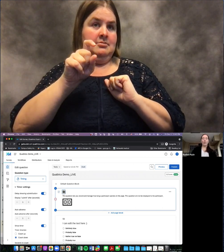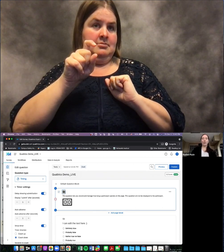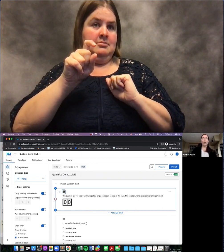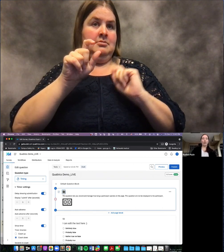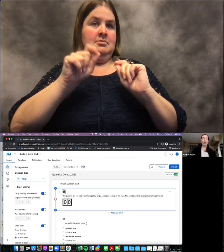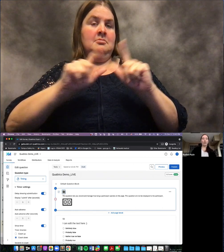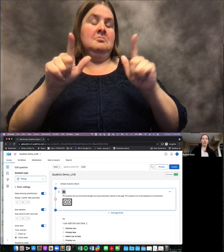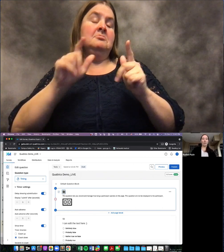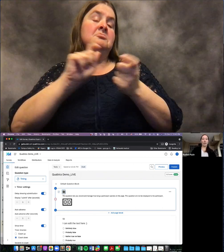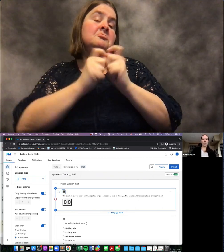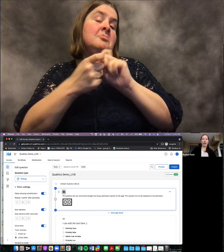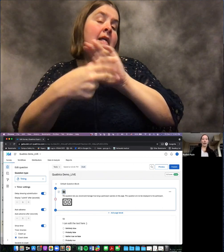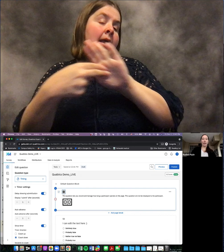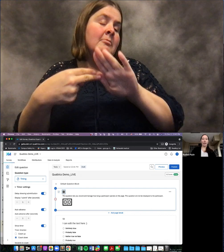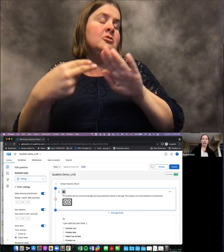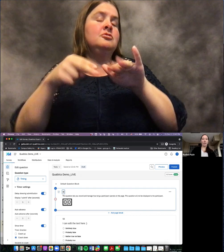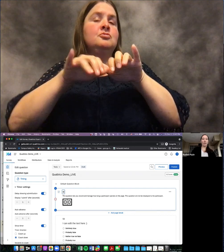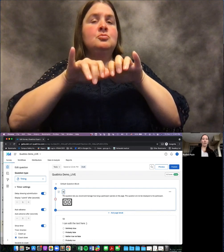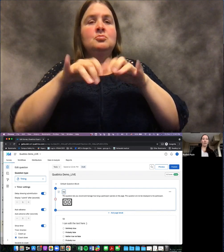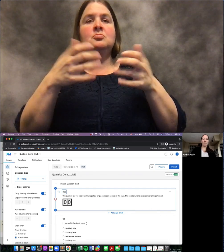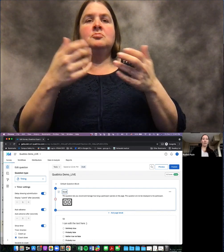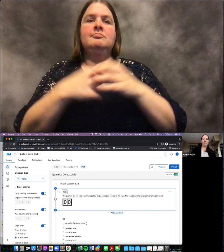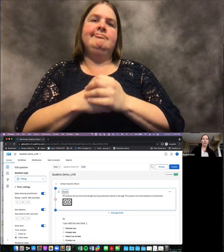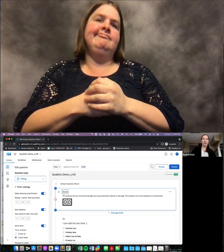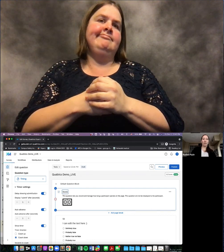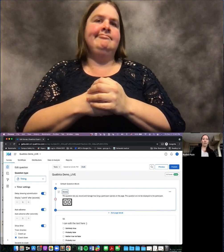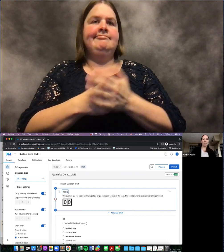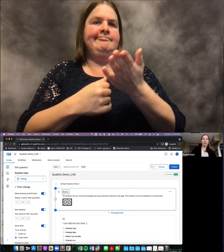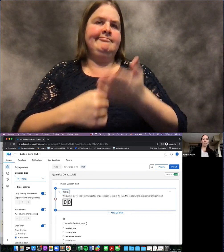And maybe change it to something like